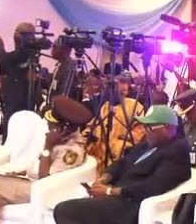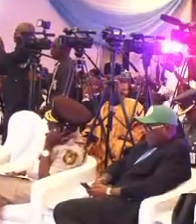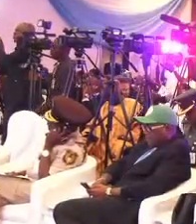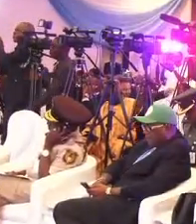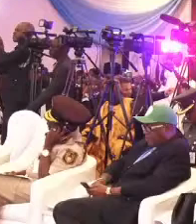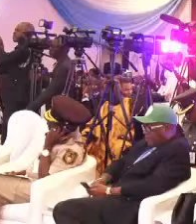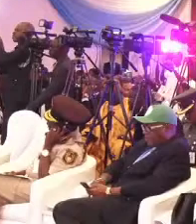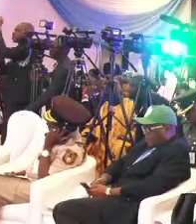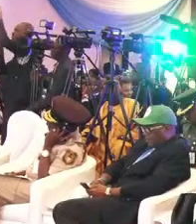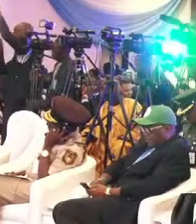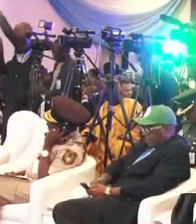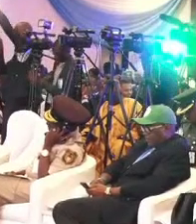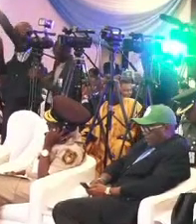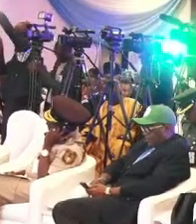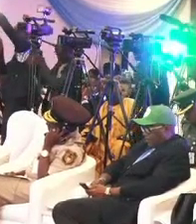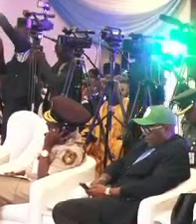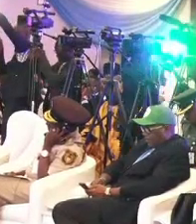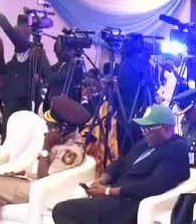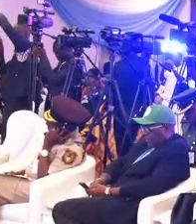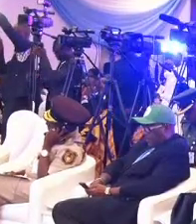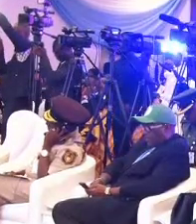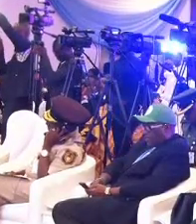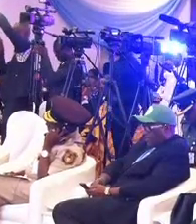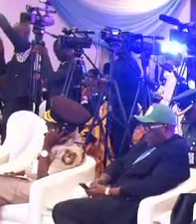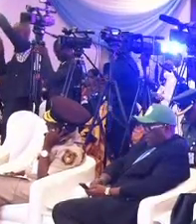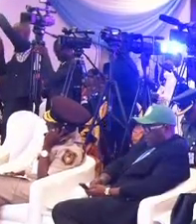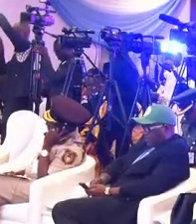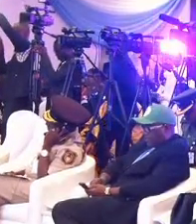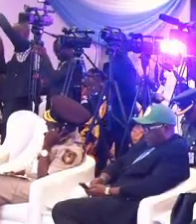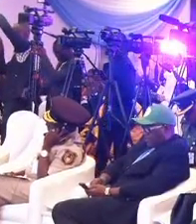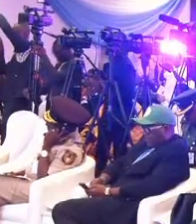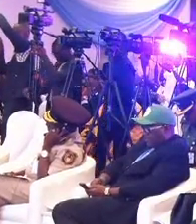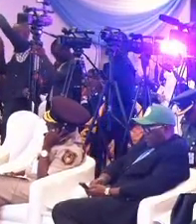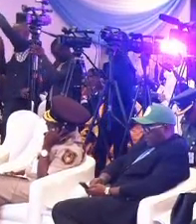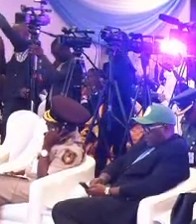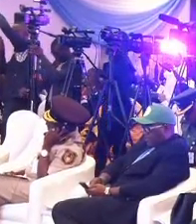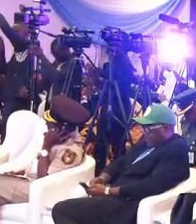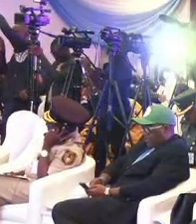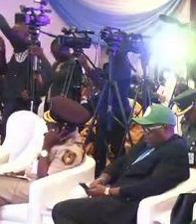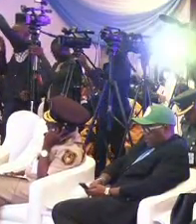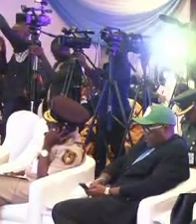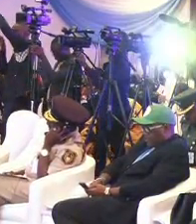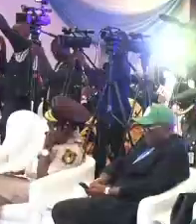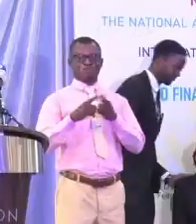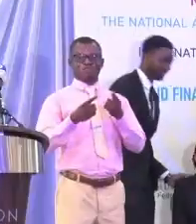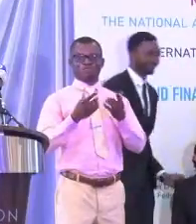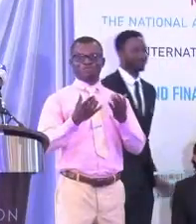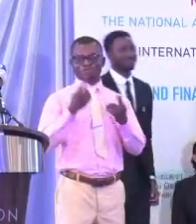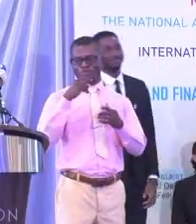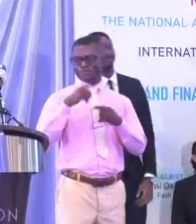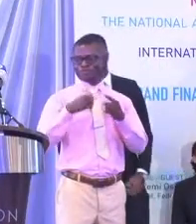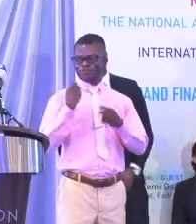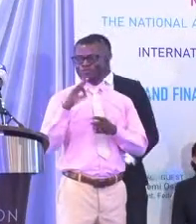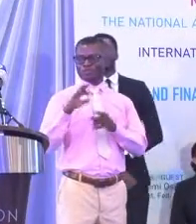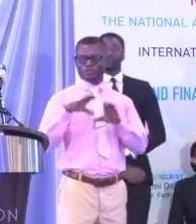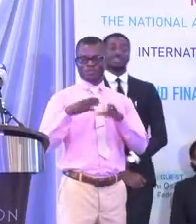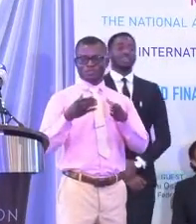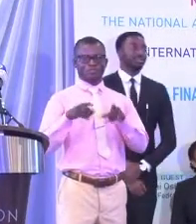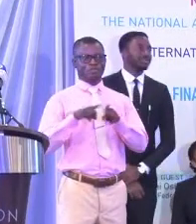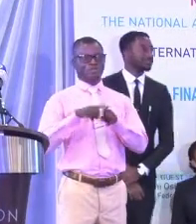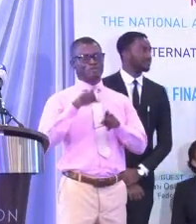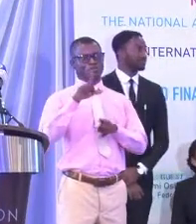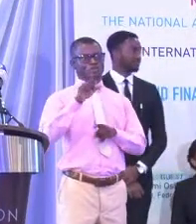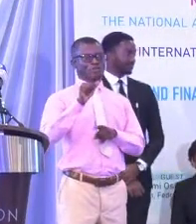She spoke a lot of French on Friday. I realized I had to go for French classes. Then there's